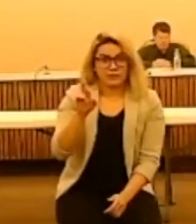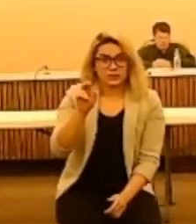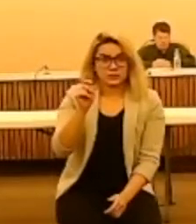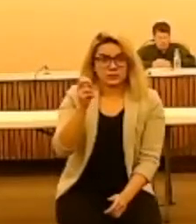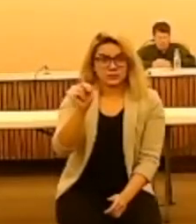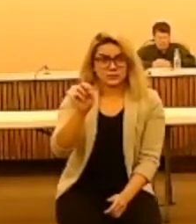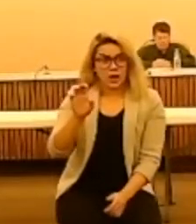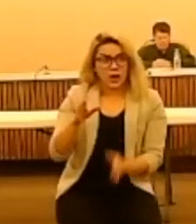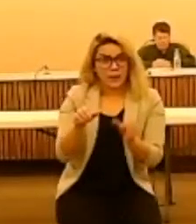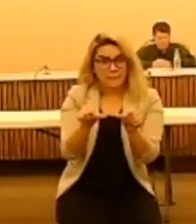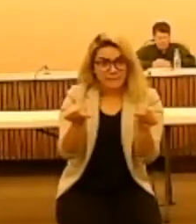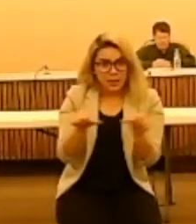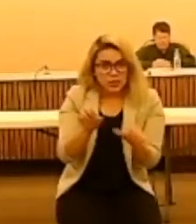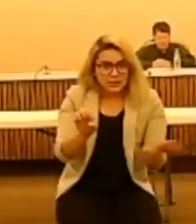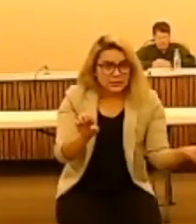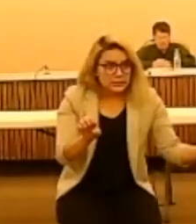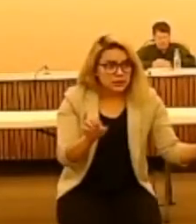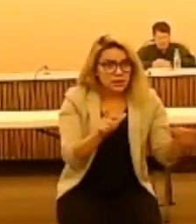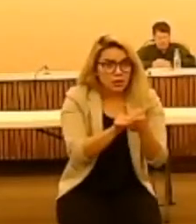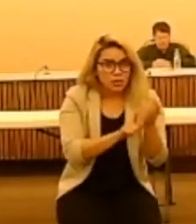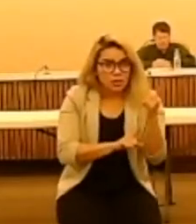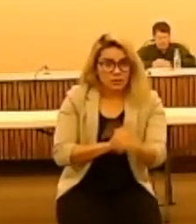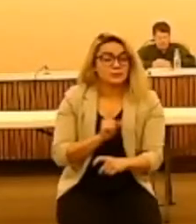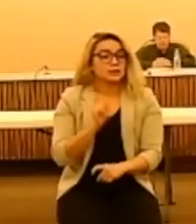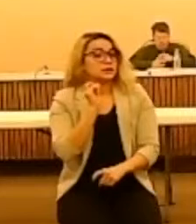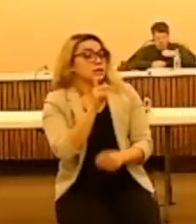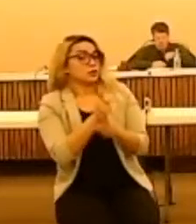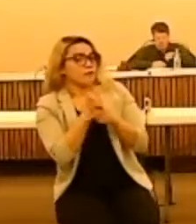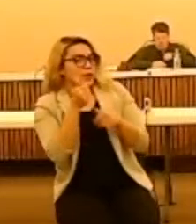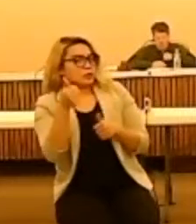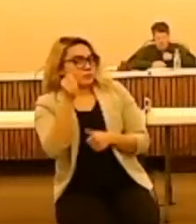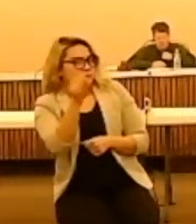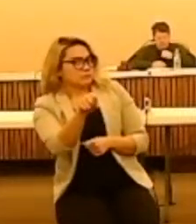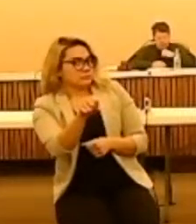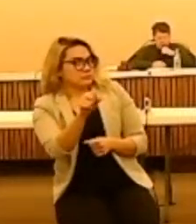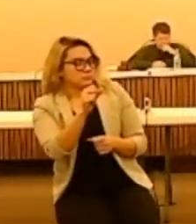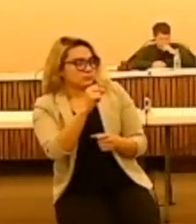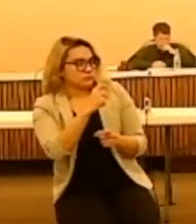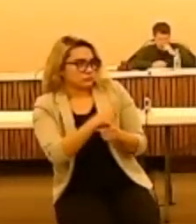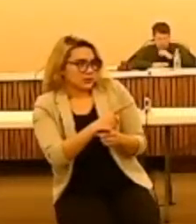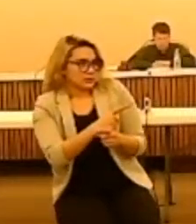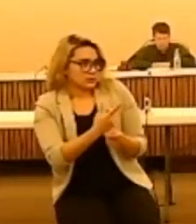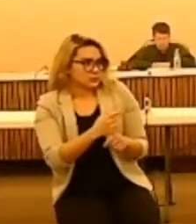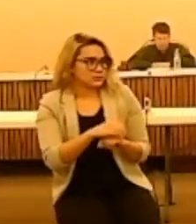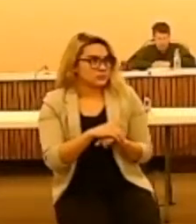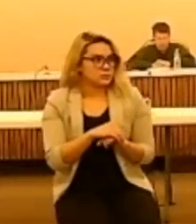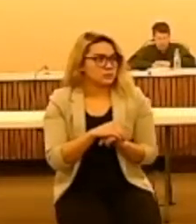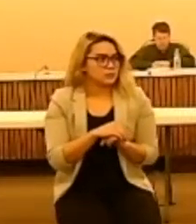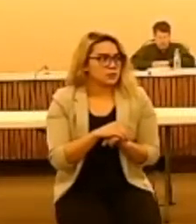Yeah. Okay. Now, again,